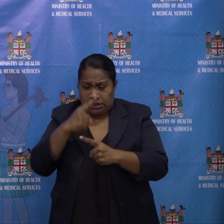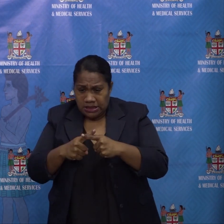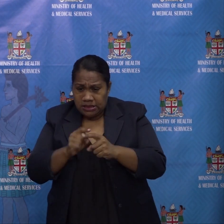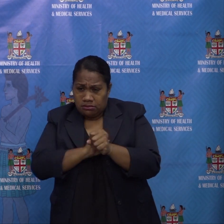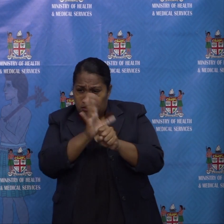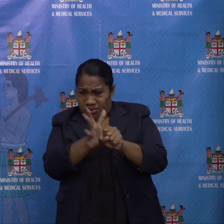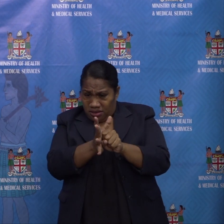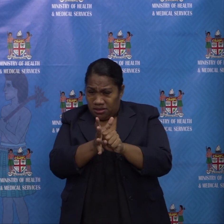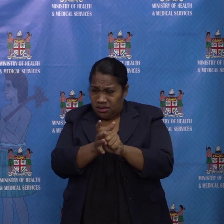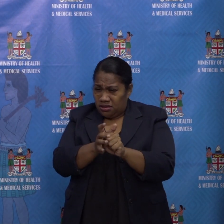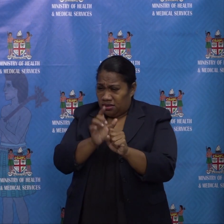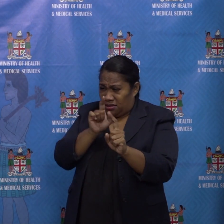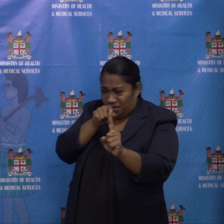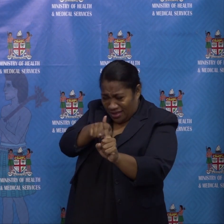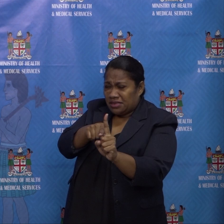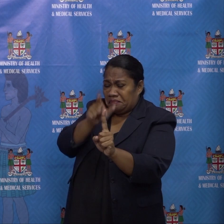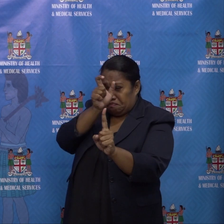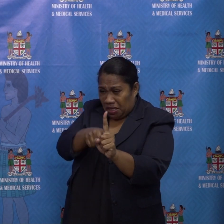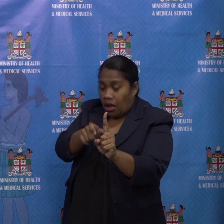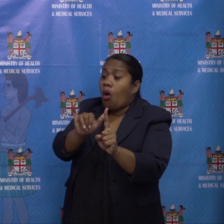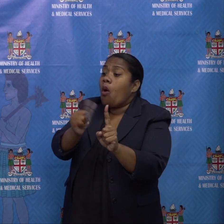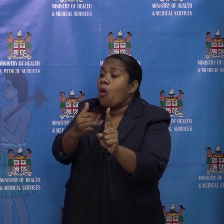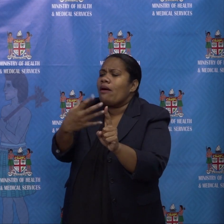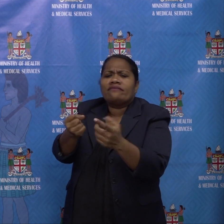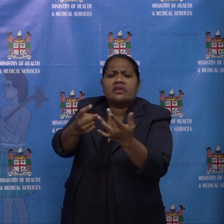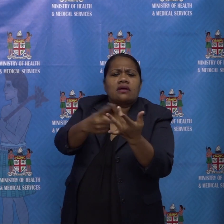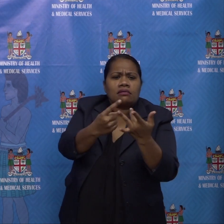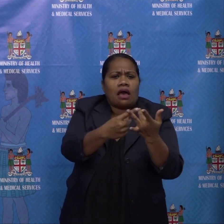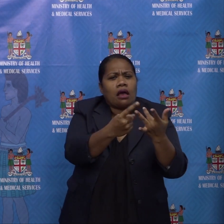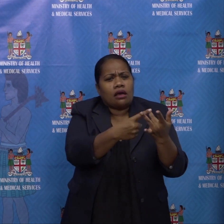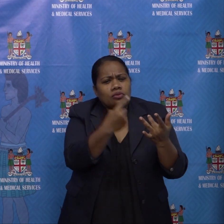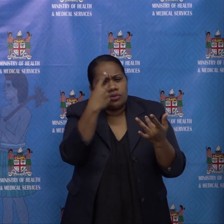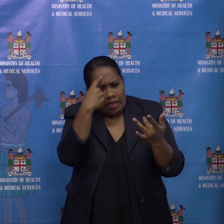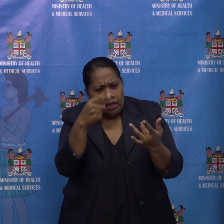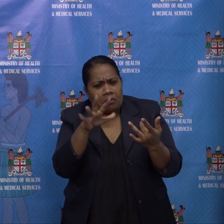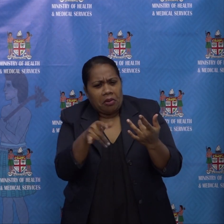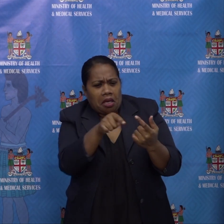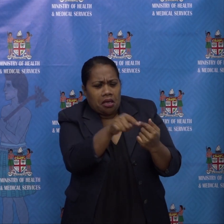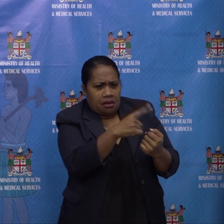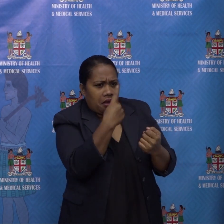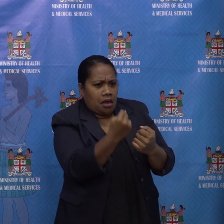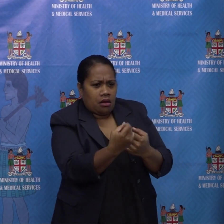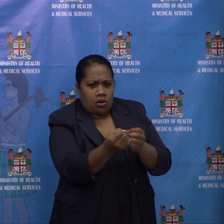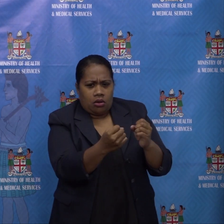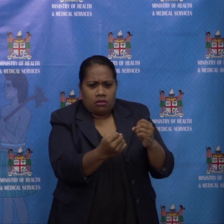investigation for source of transmission, or are there other links you may be tracing?